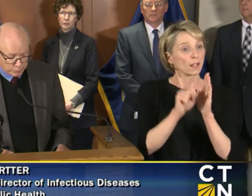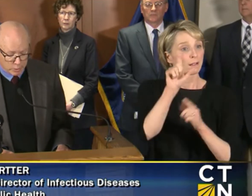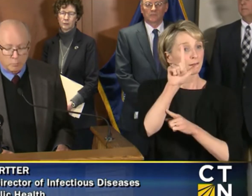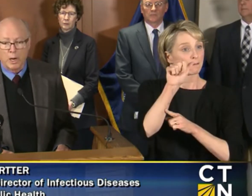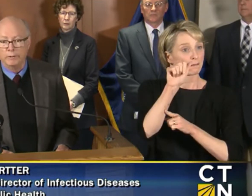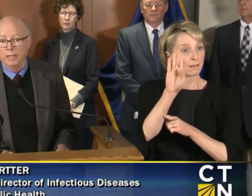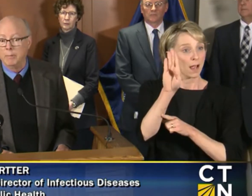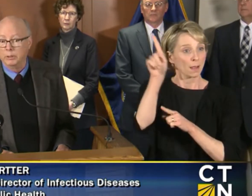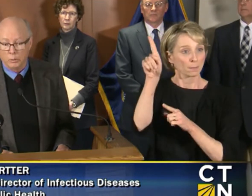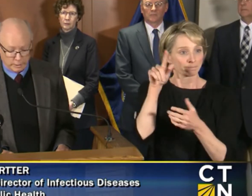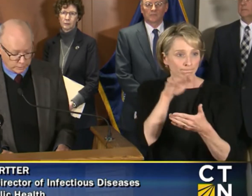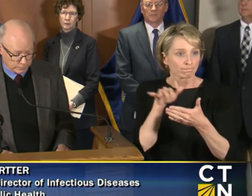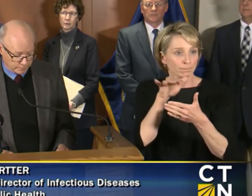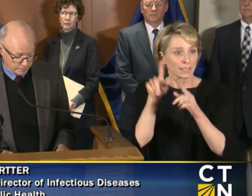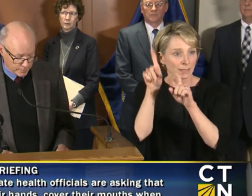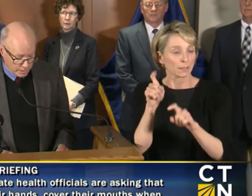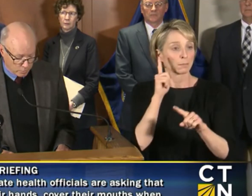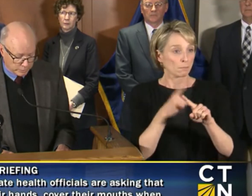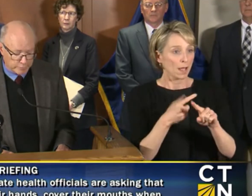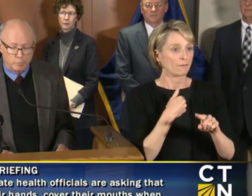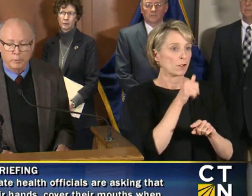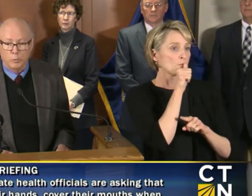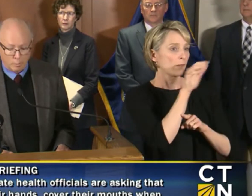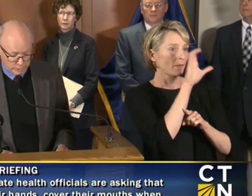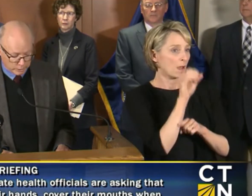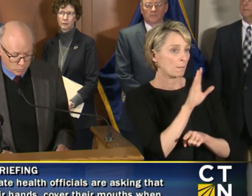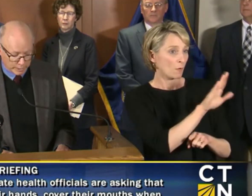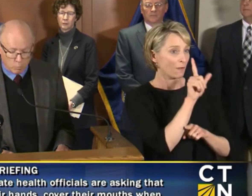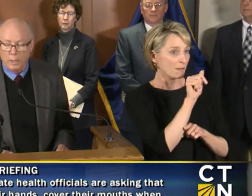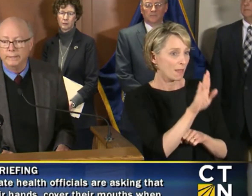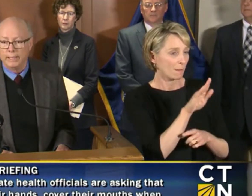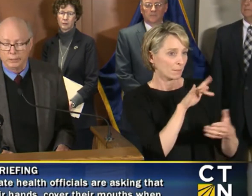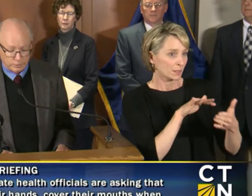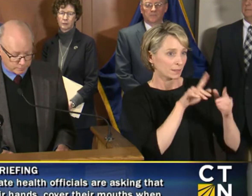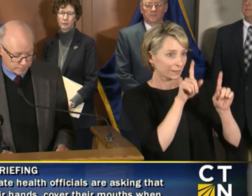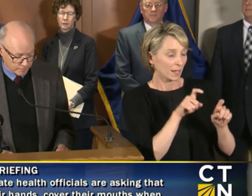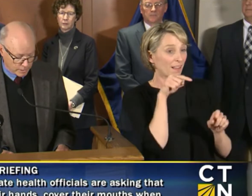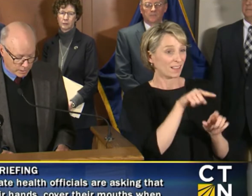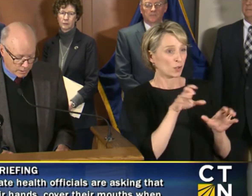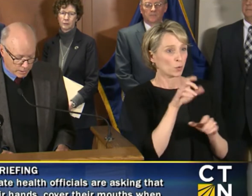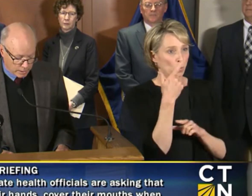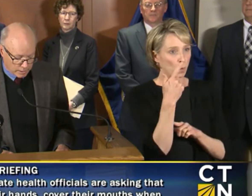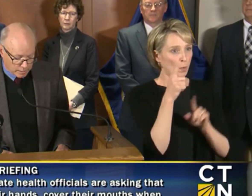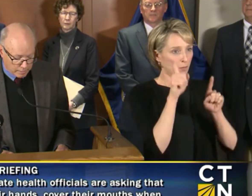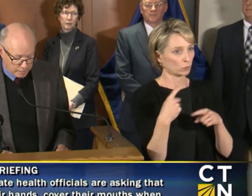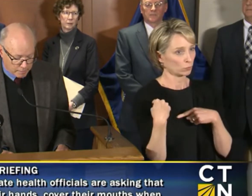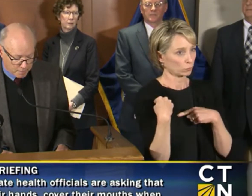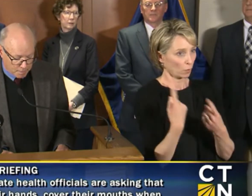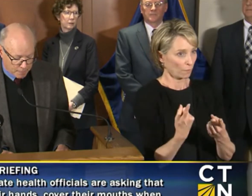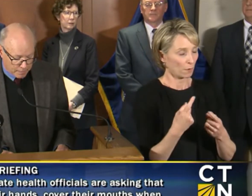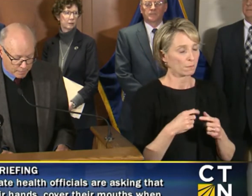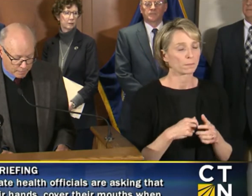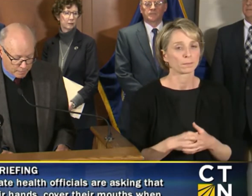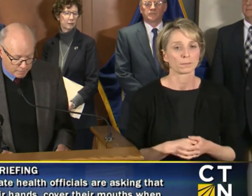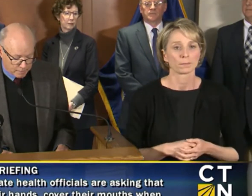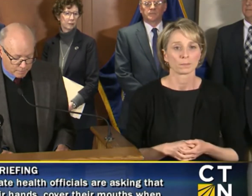well as from private laboratories, which have performed 21 tests.